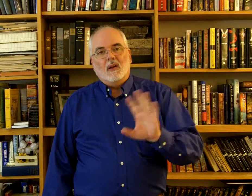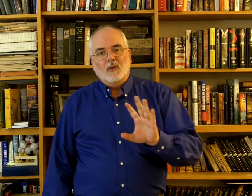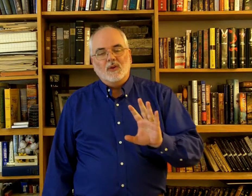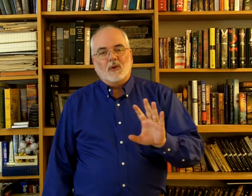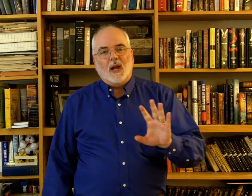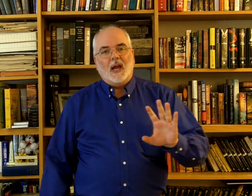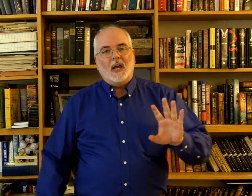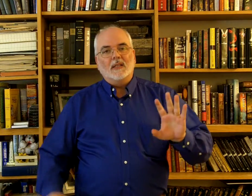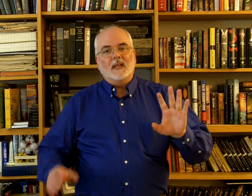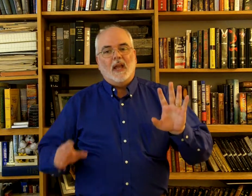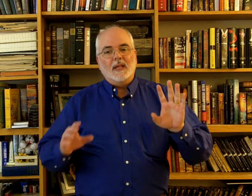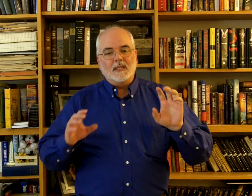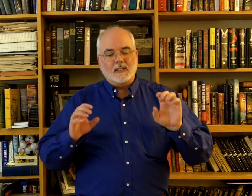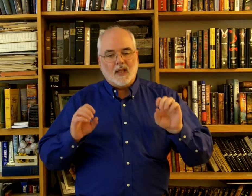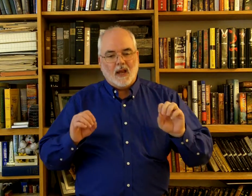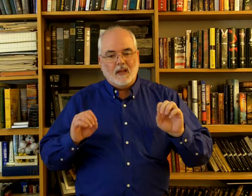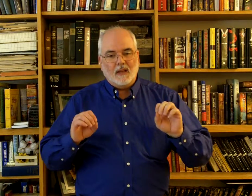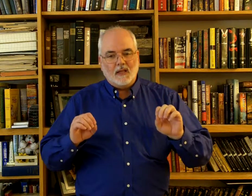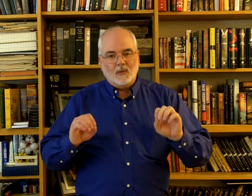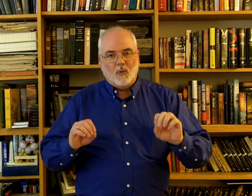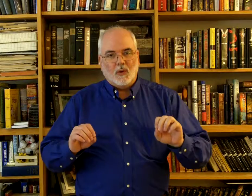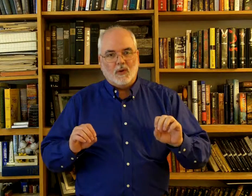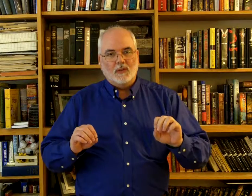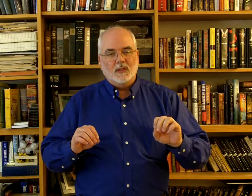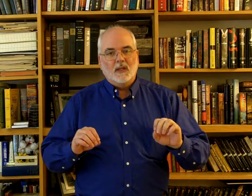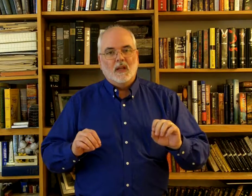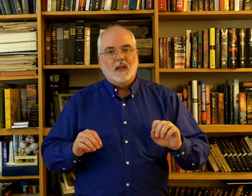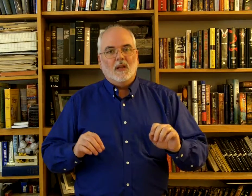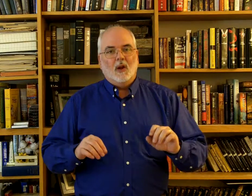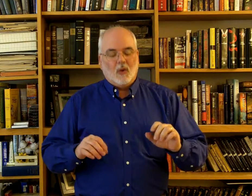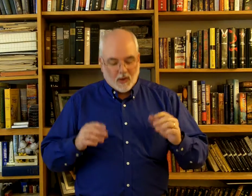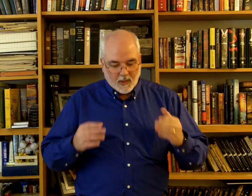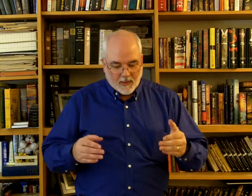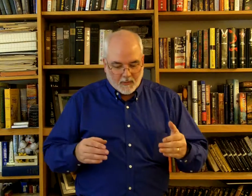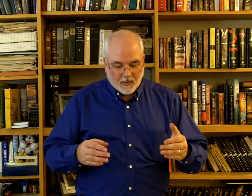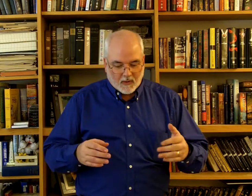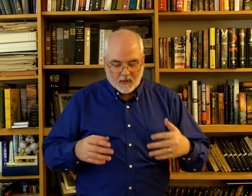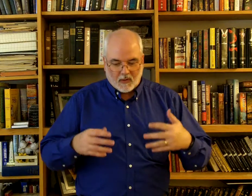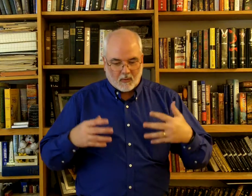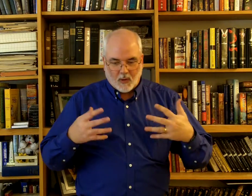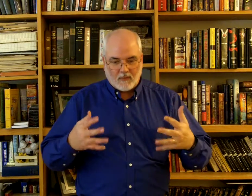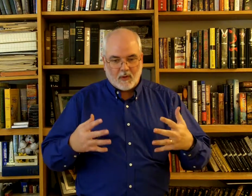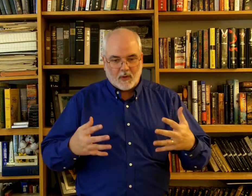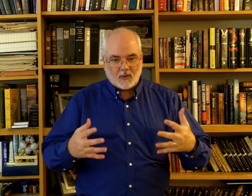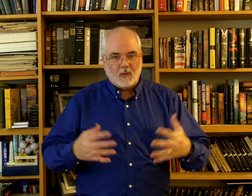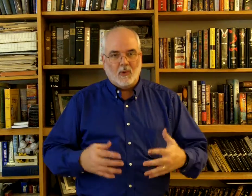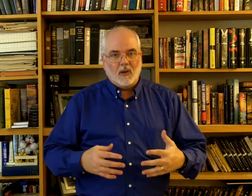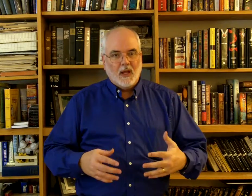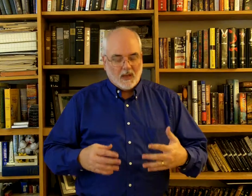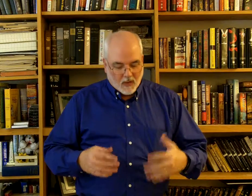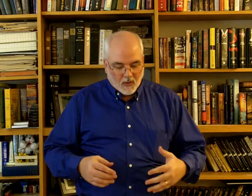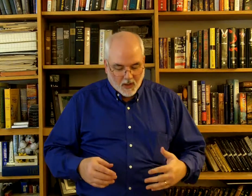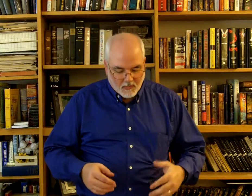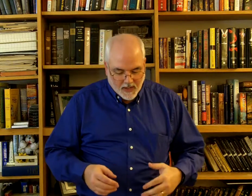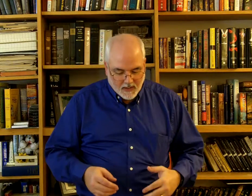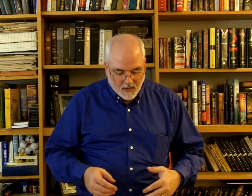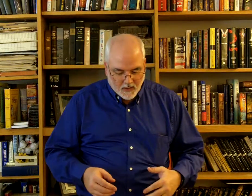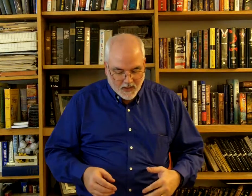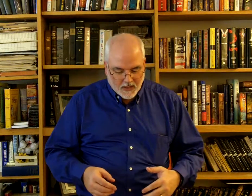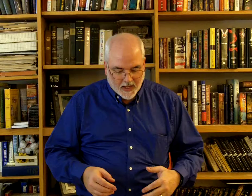Close your eyes and sign these words. You know, look at the paper or whatever you put on the book. Go, amazing grace, how